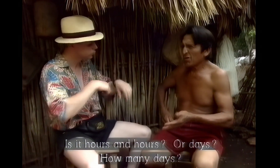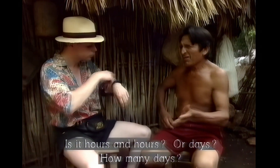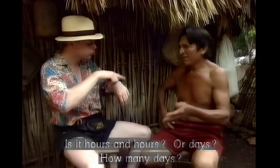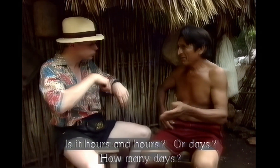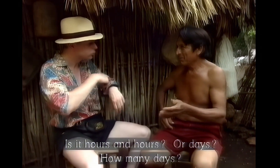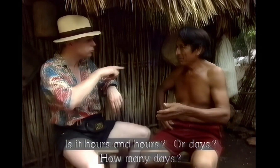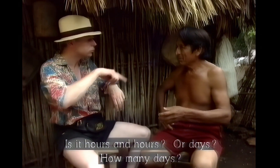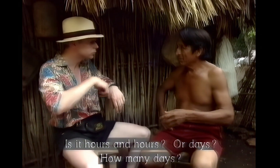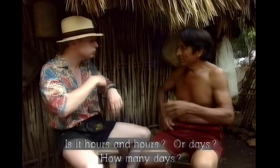days?